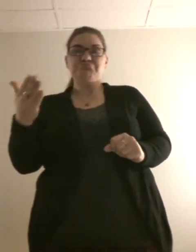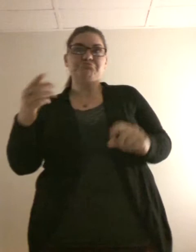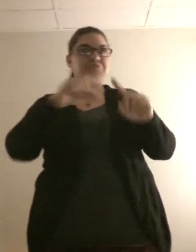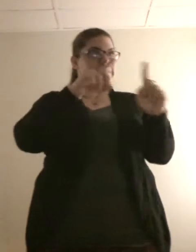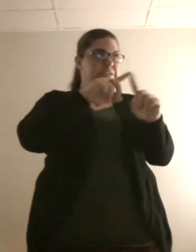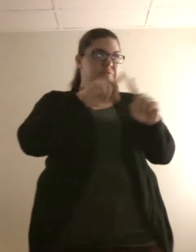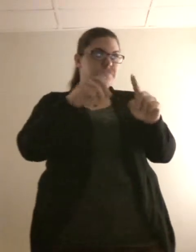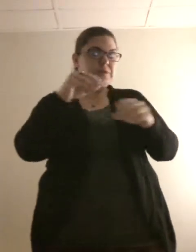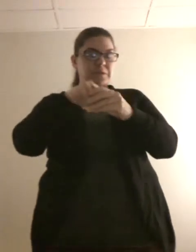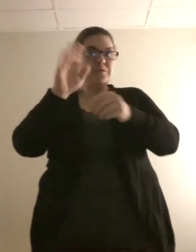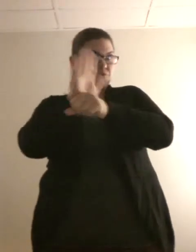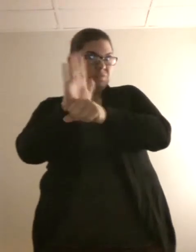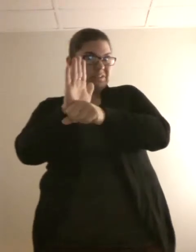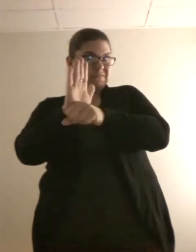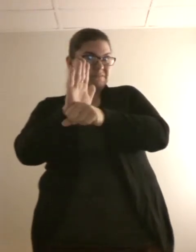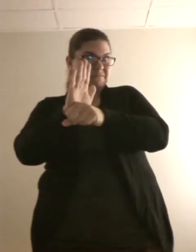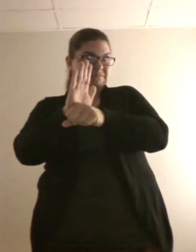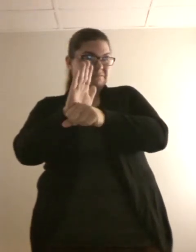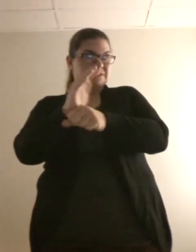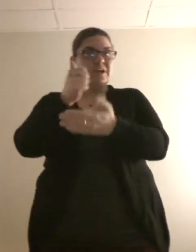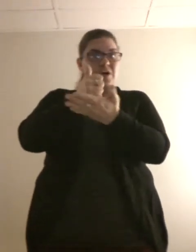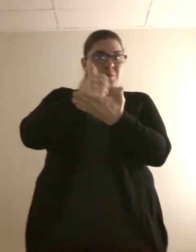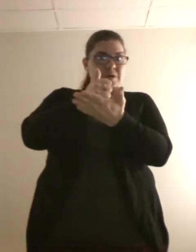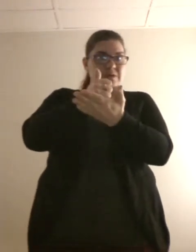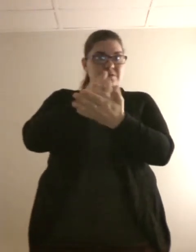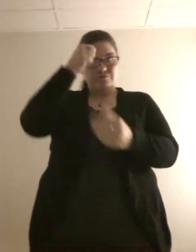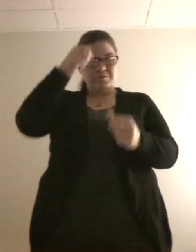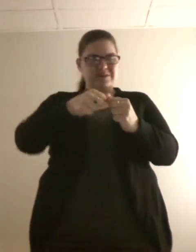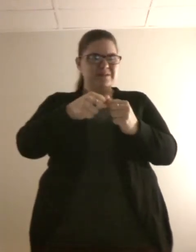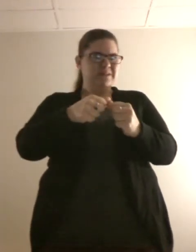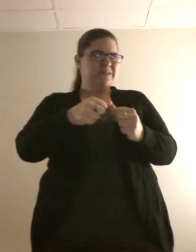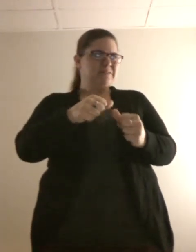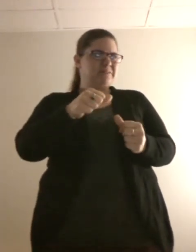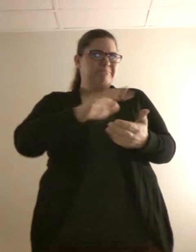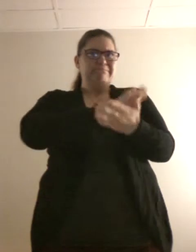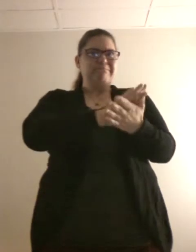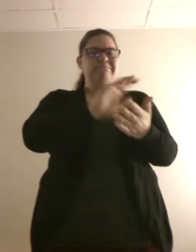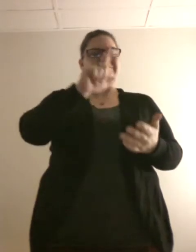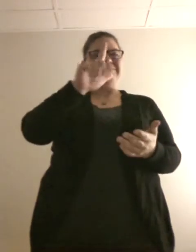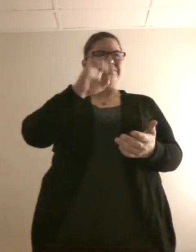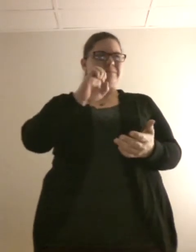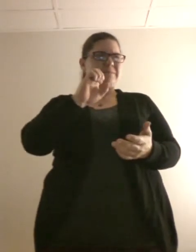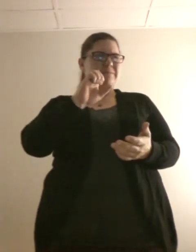What? What? The Lego? I've seen the movie once, but I don't really remember.